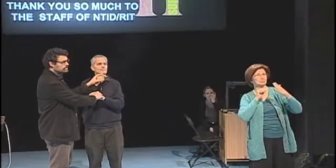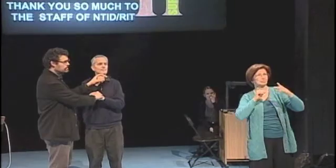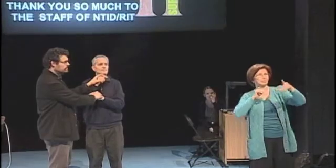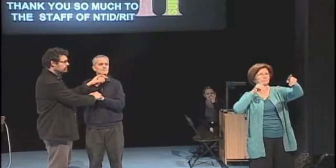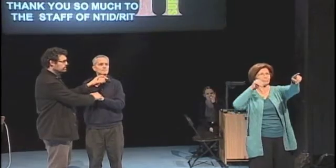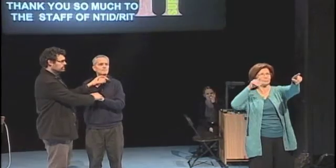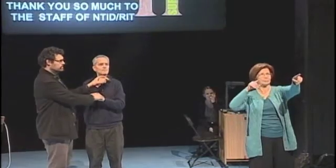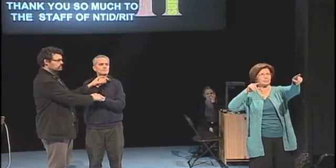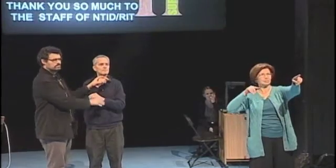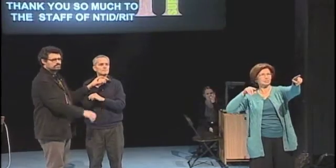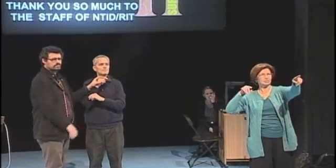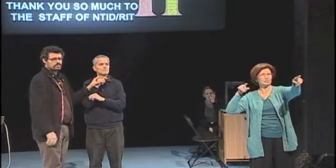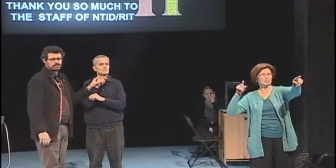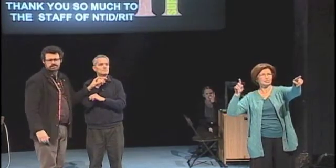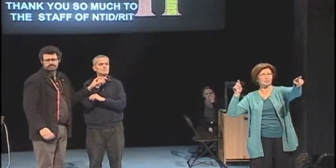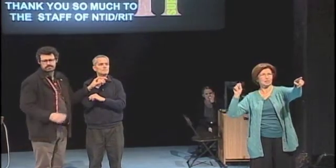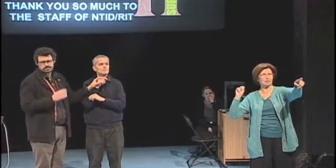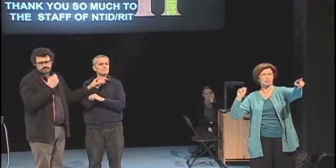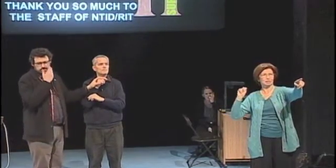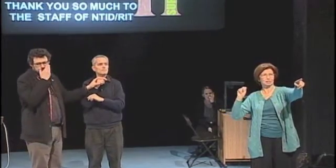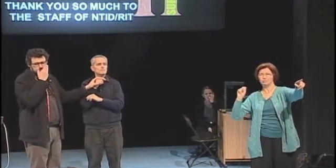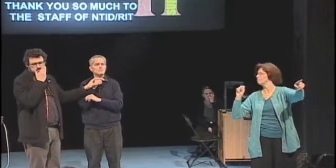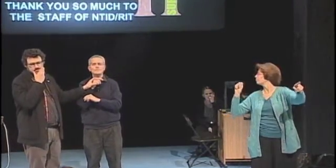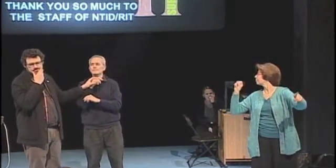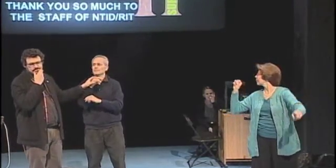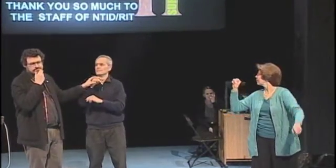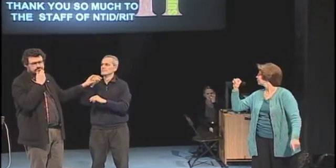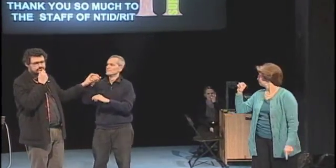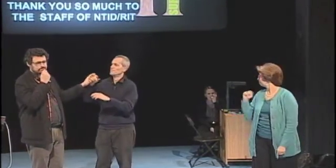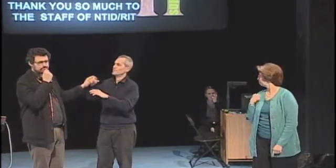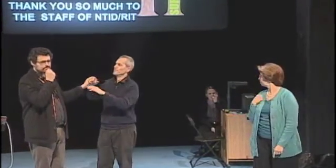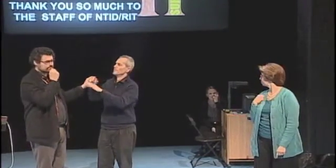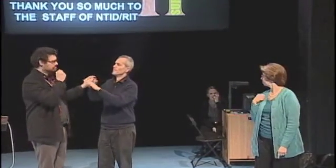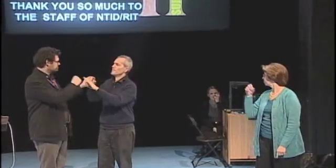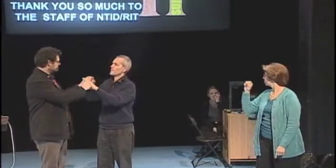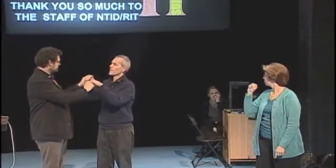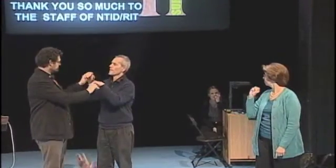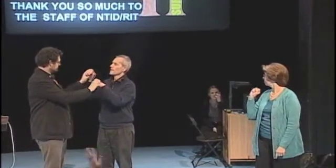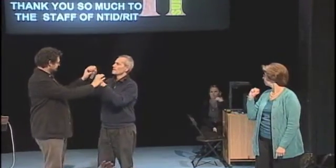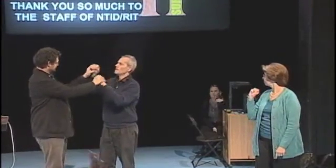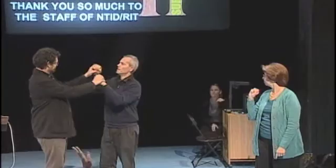Oh, she's asking. She just asked if. Wait.